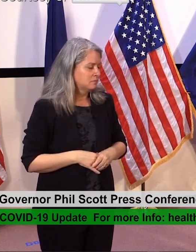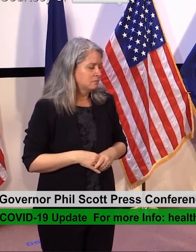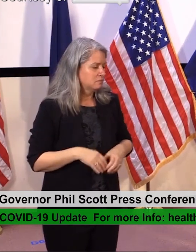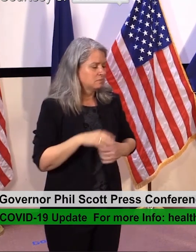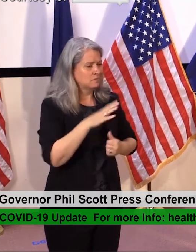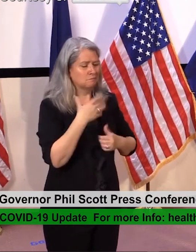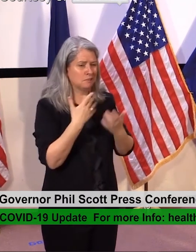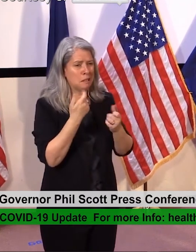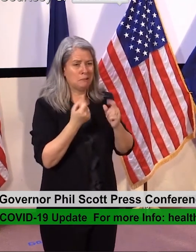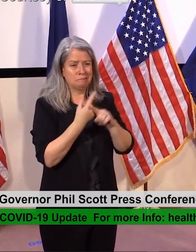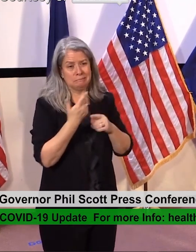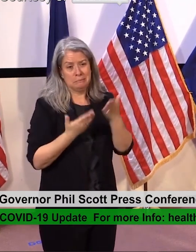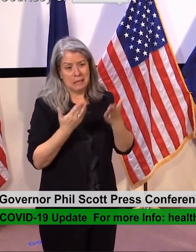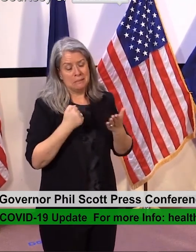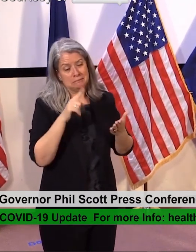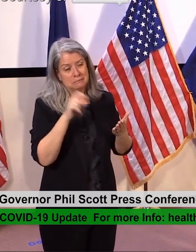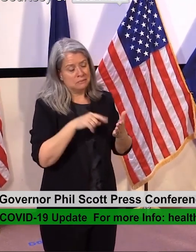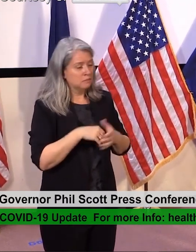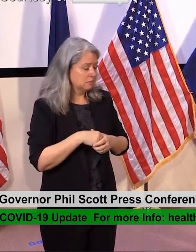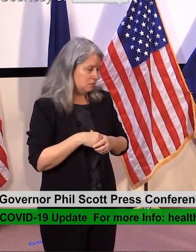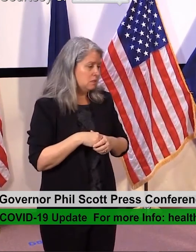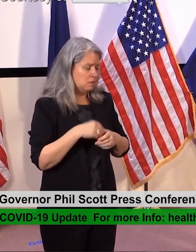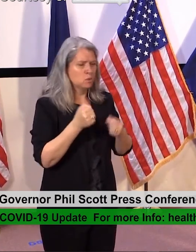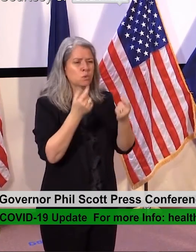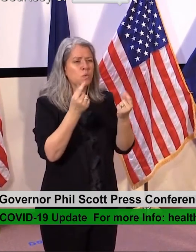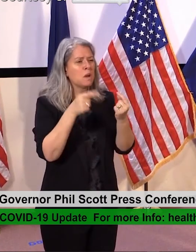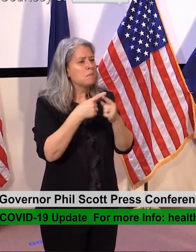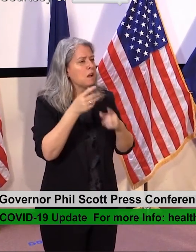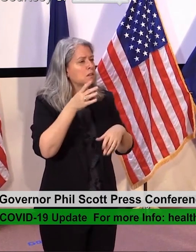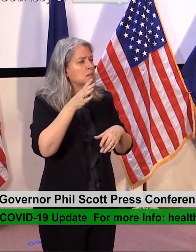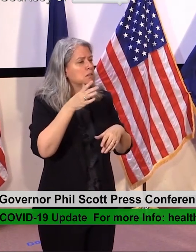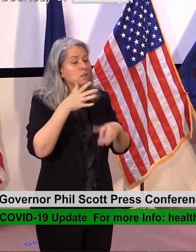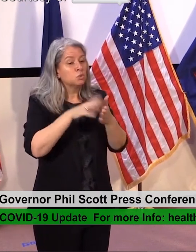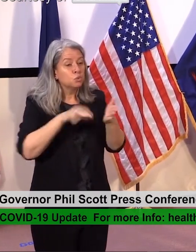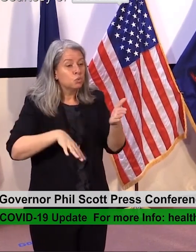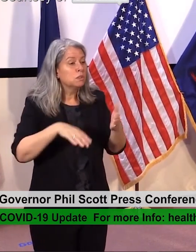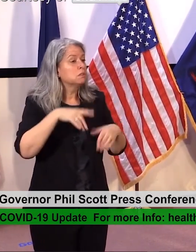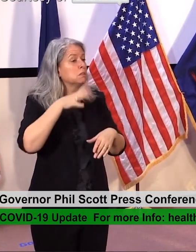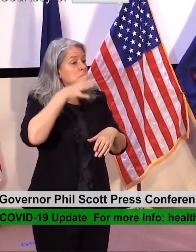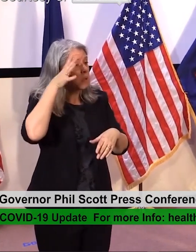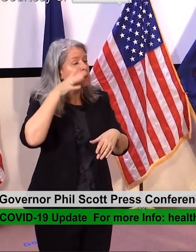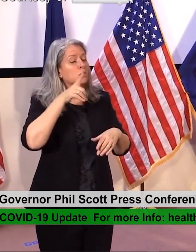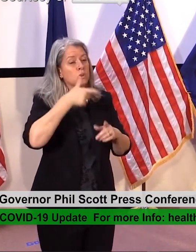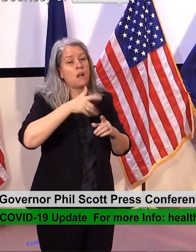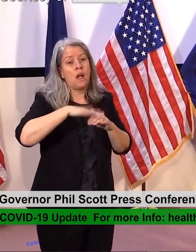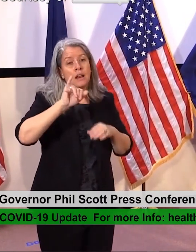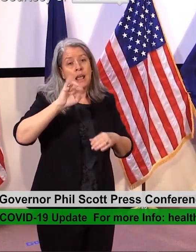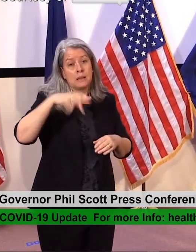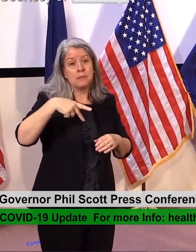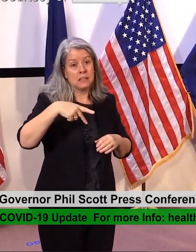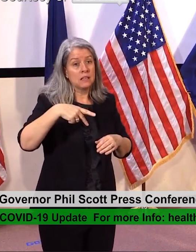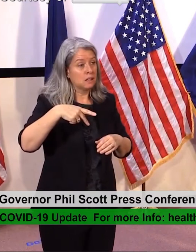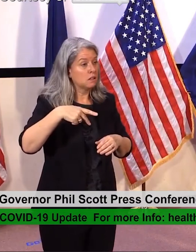but what is being done for the parents who have students who are home now who have an IEP program? And is the state doing anything